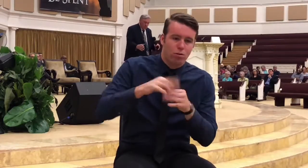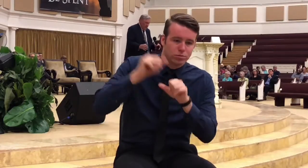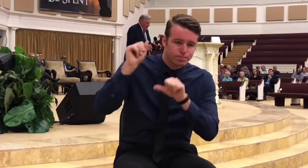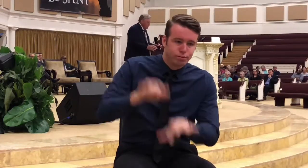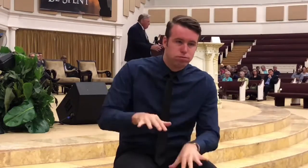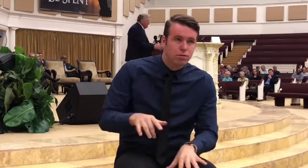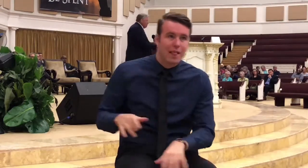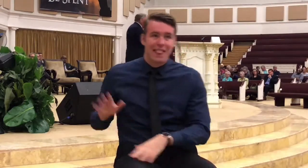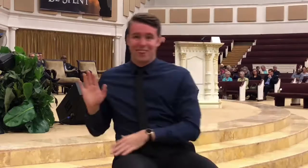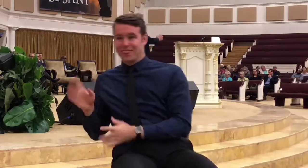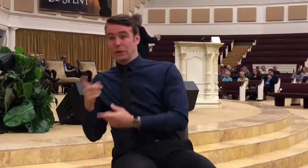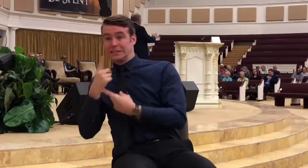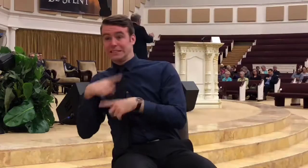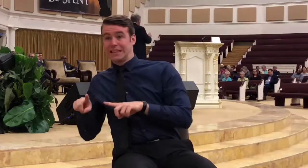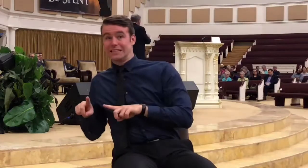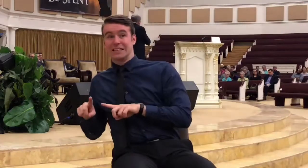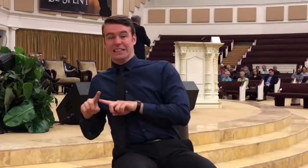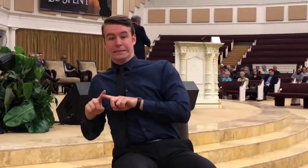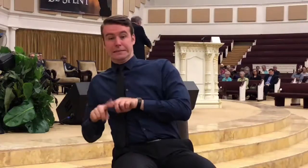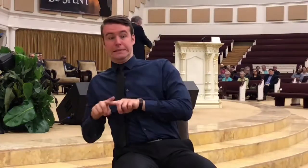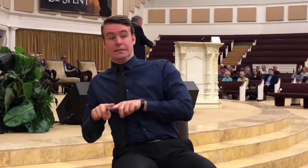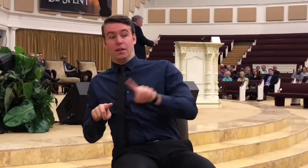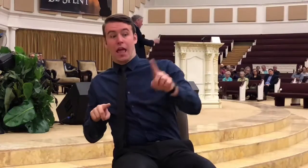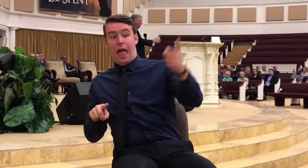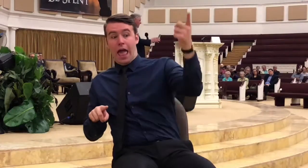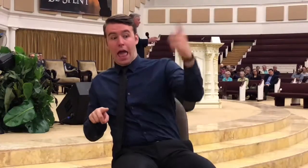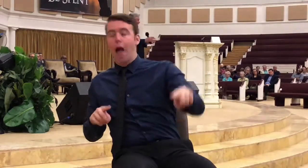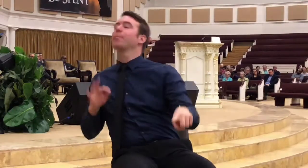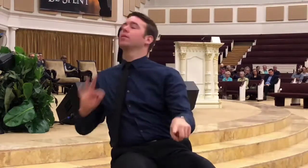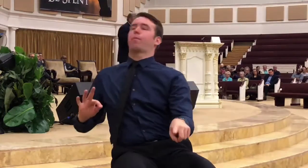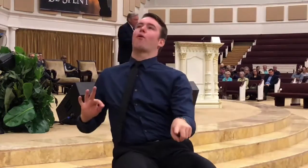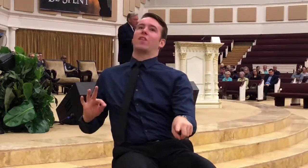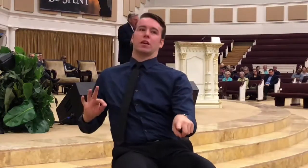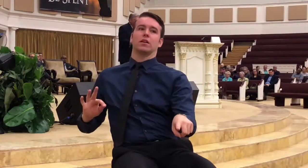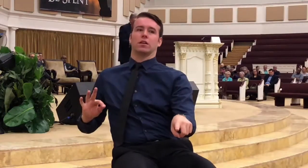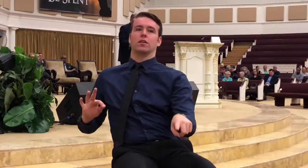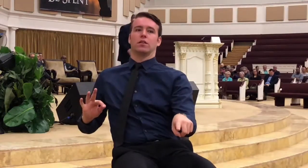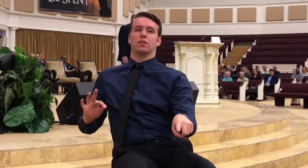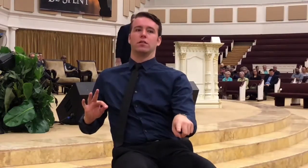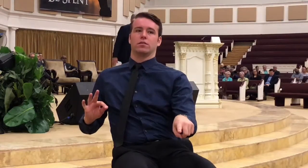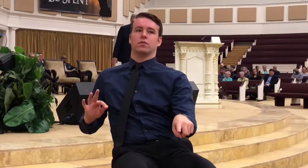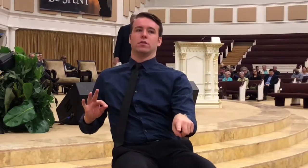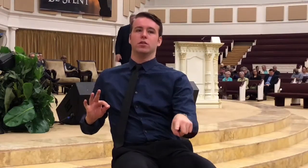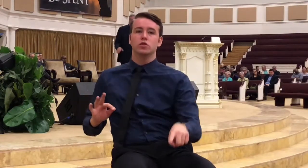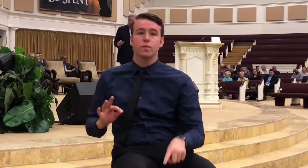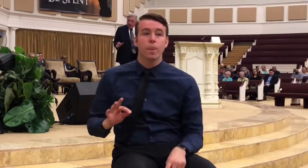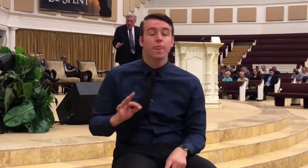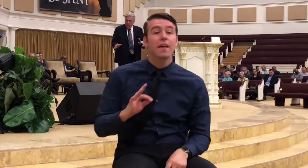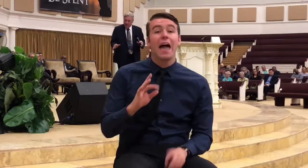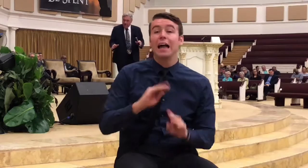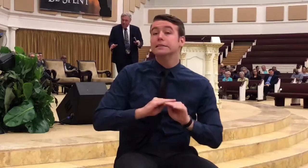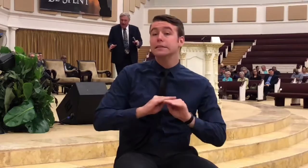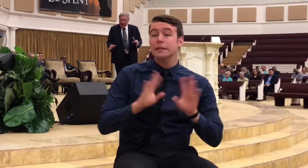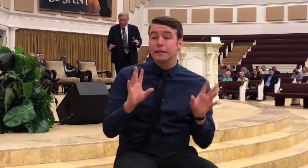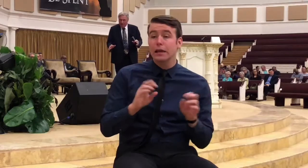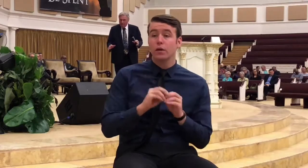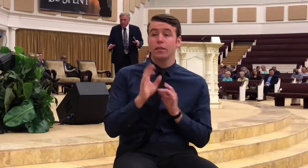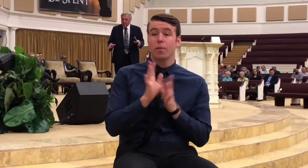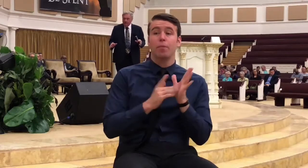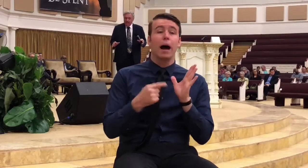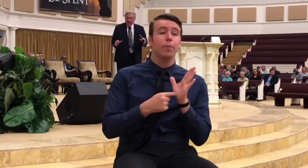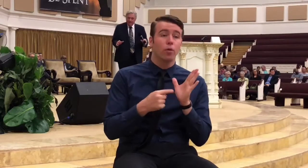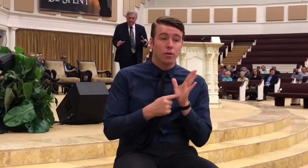Ghost. And so they were not perfect until they arrived here. And it is clear in the